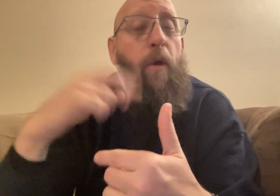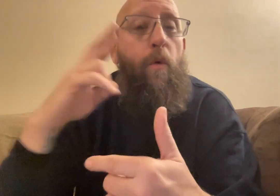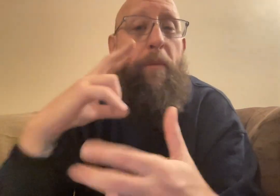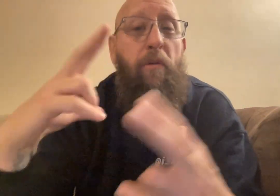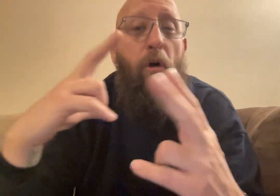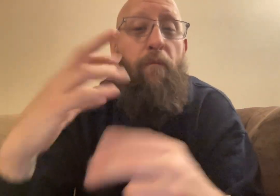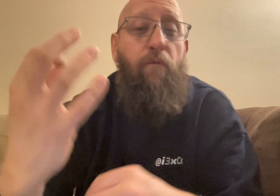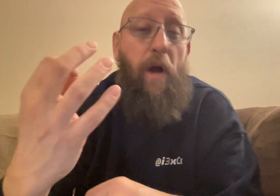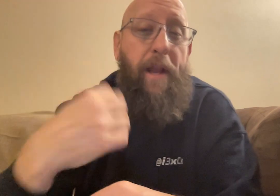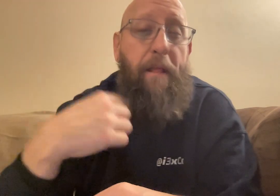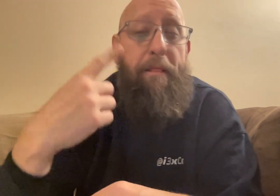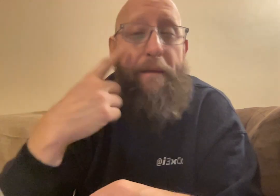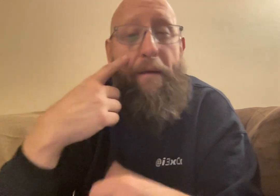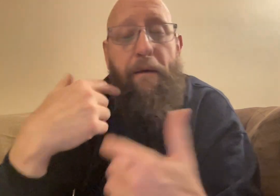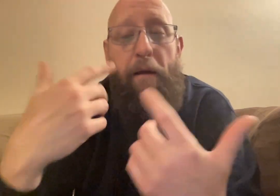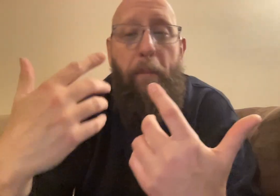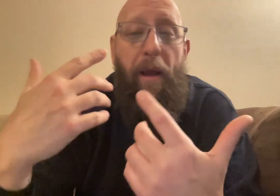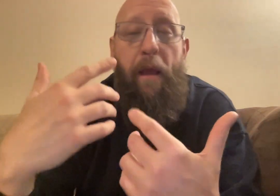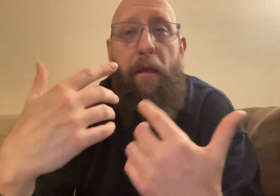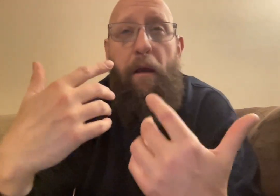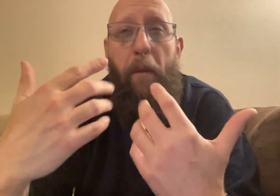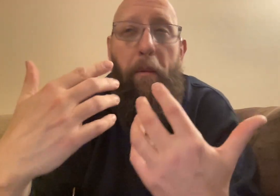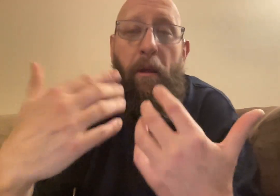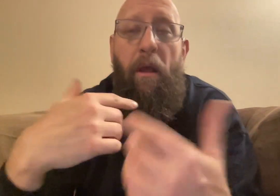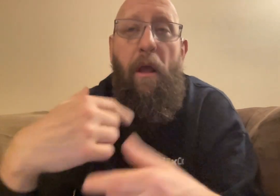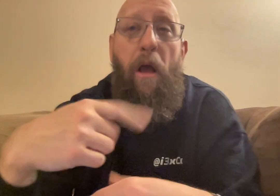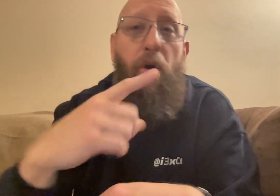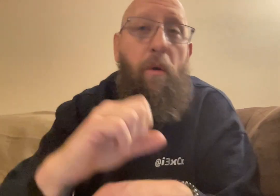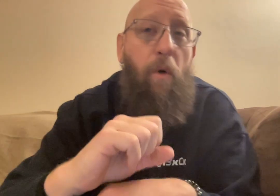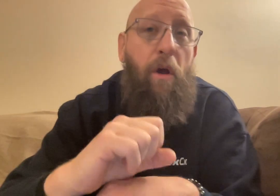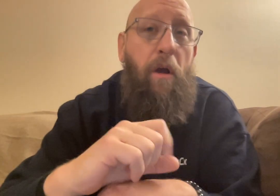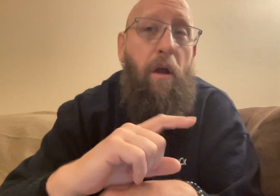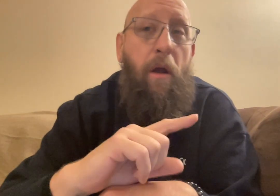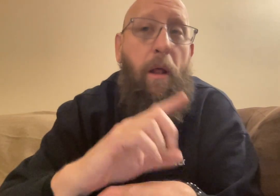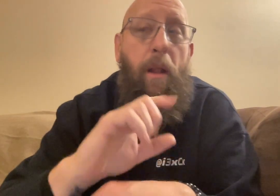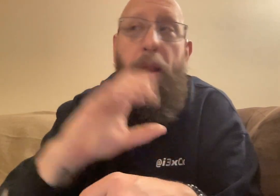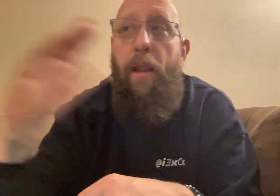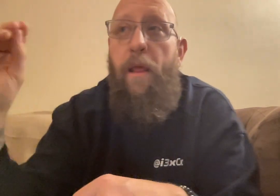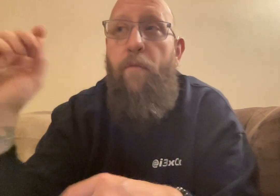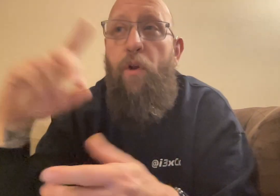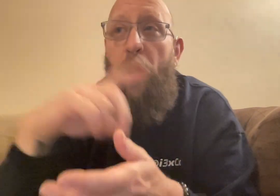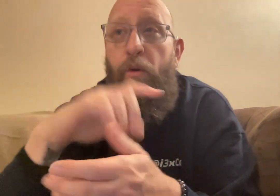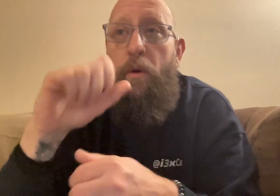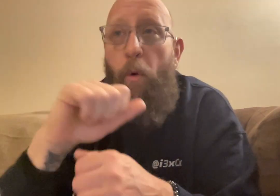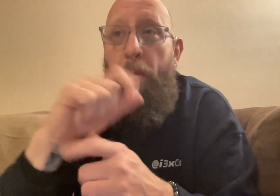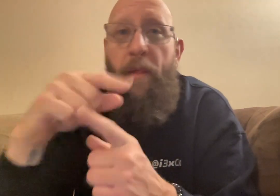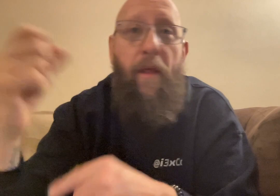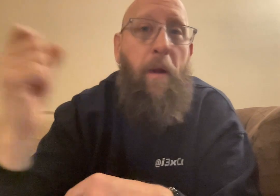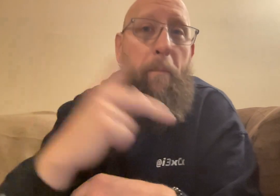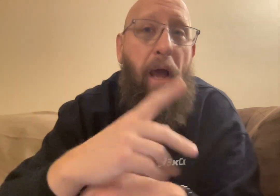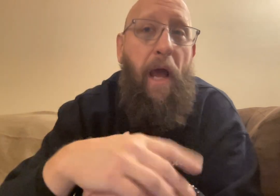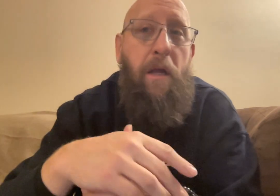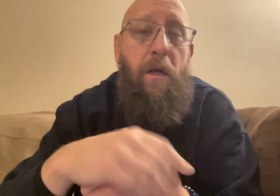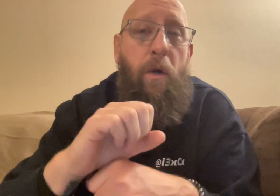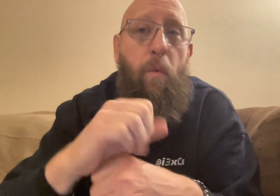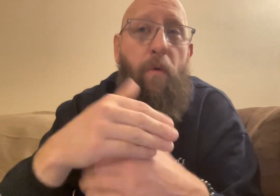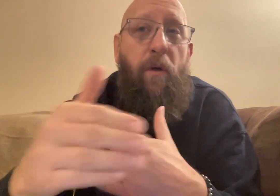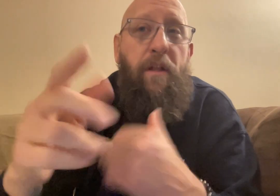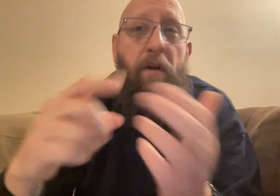will be on Friday. Thank God, I maybe go to work, leave the doctor appointment, and then come back. For the rest of the